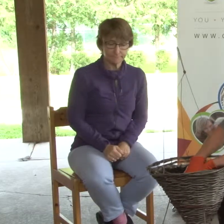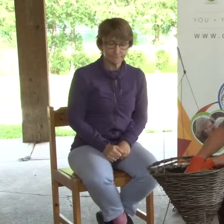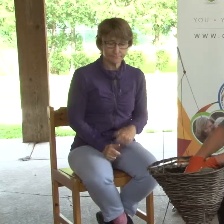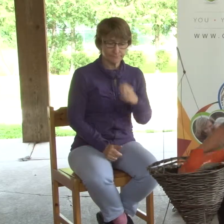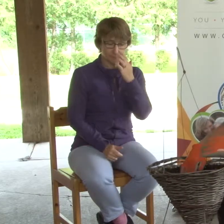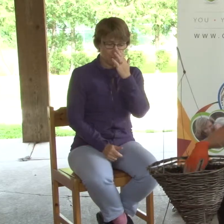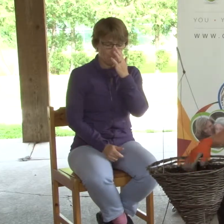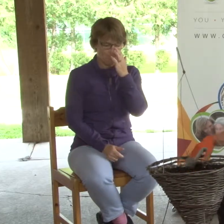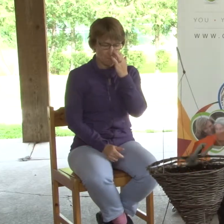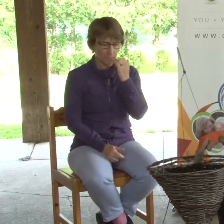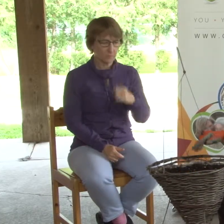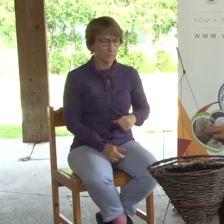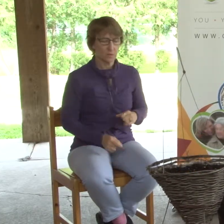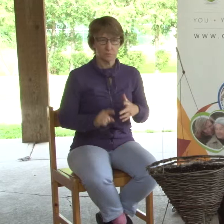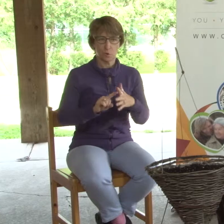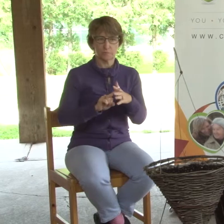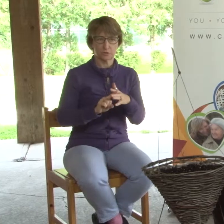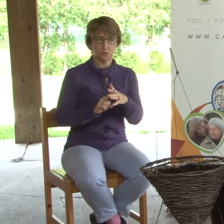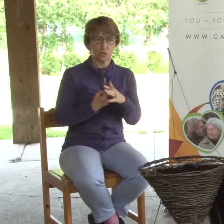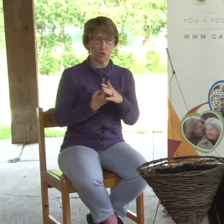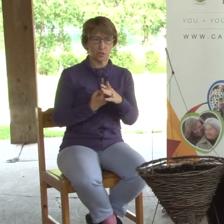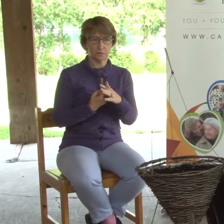So we're going to start again. And